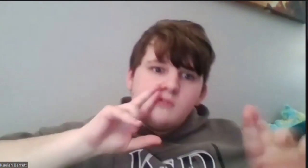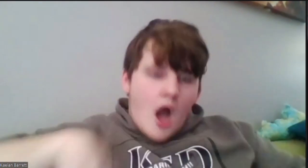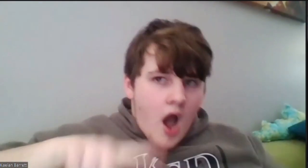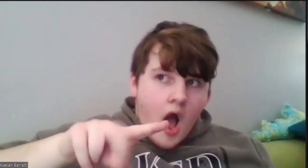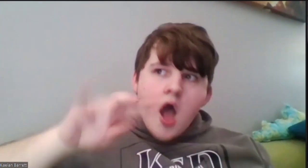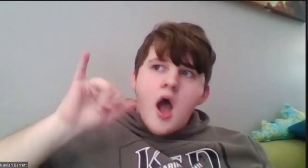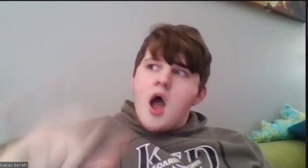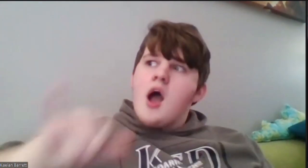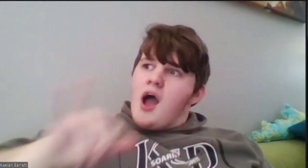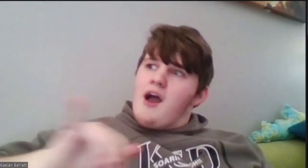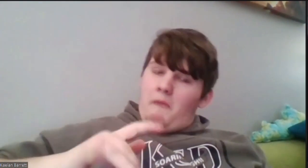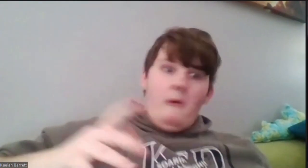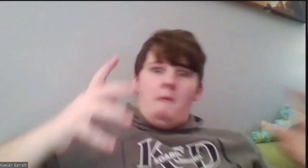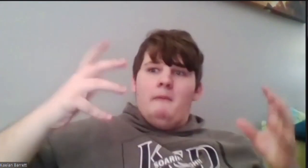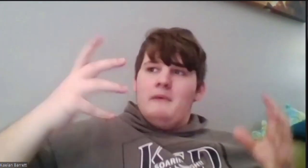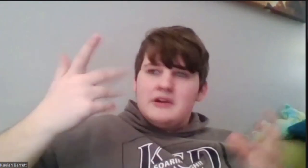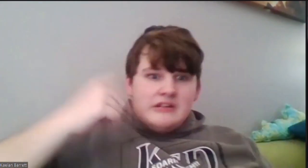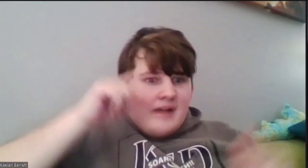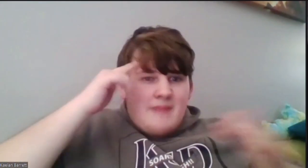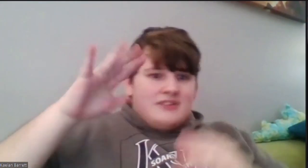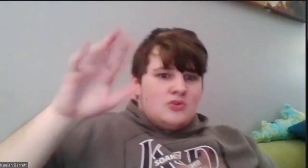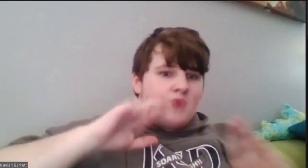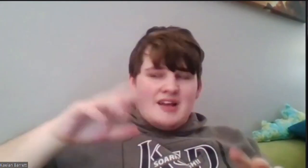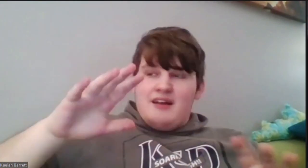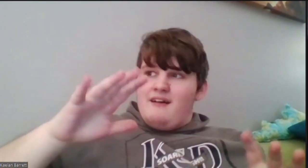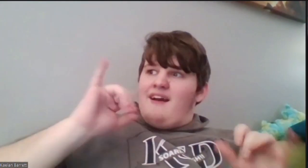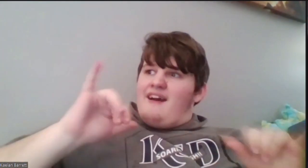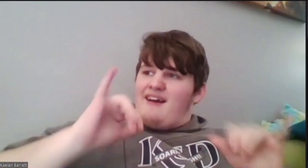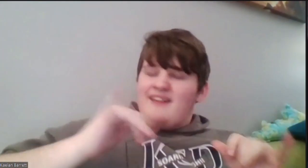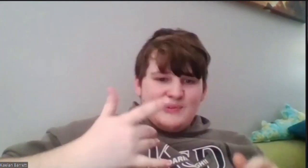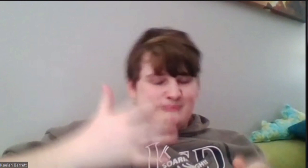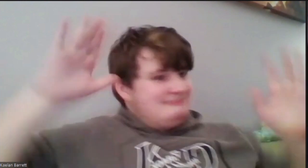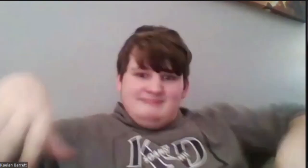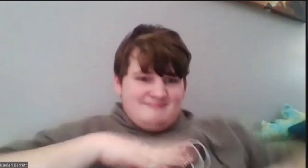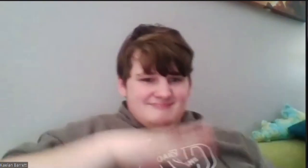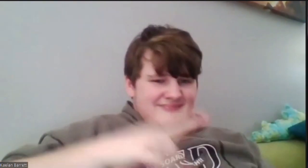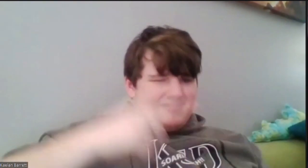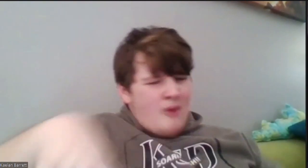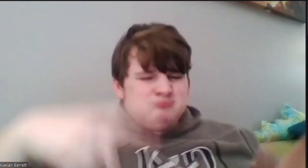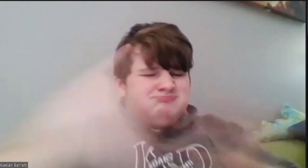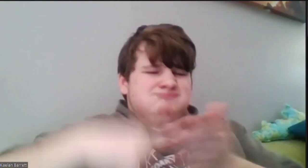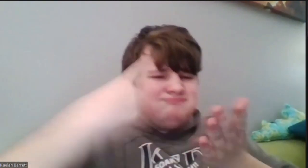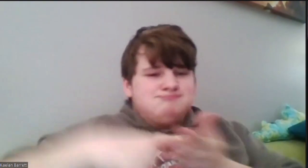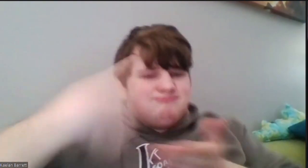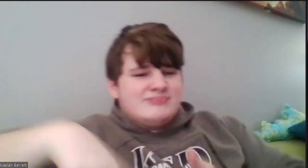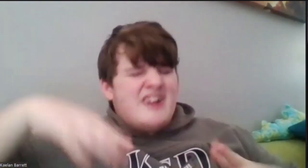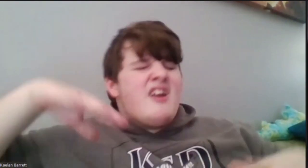greeting everybody, and his brother is just kind of blown away with the way he's acting. Like, what in the world? But they have